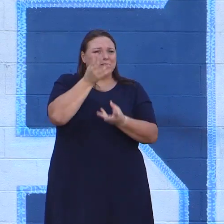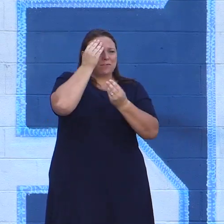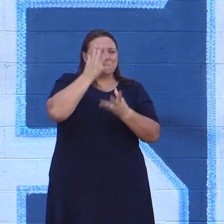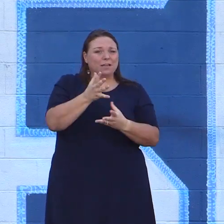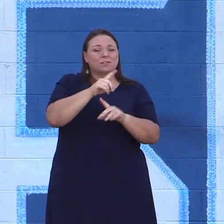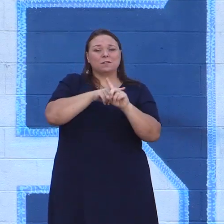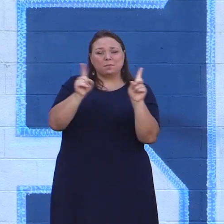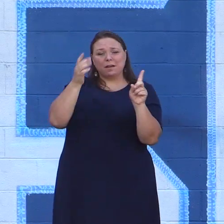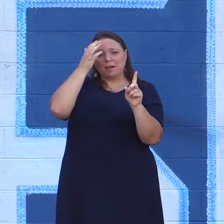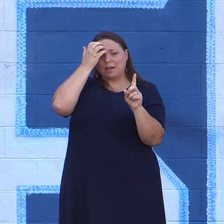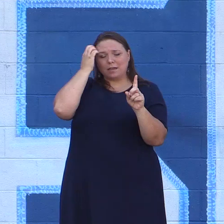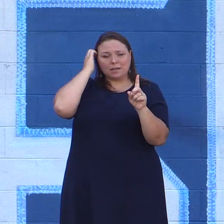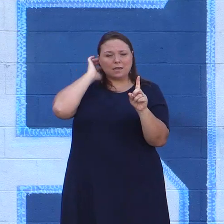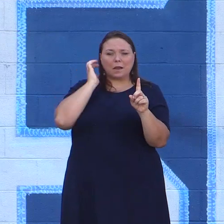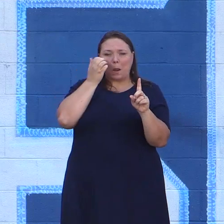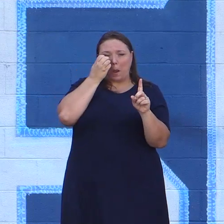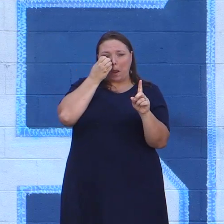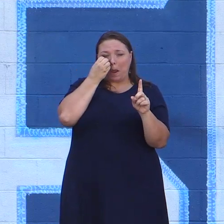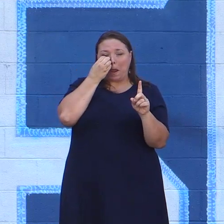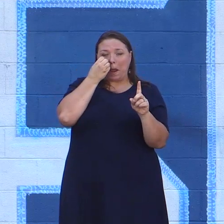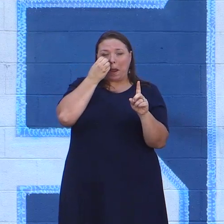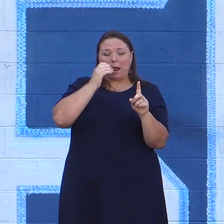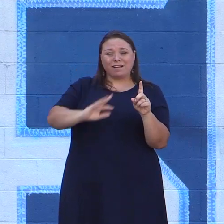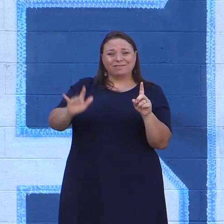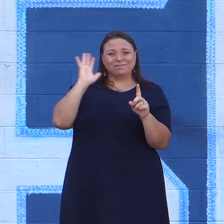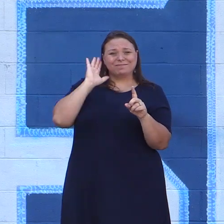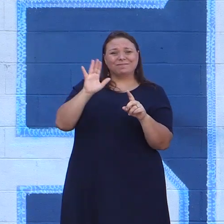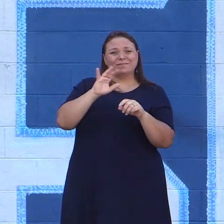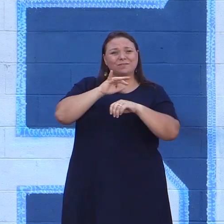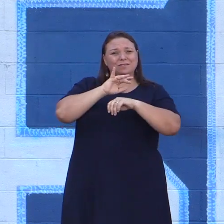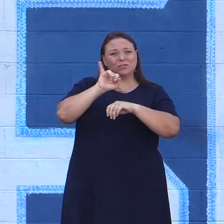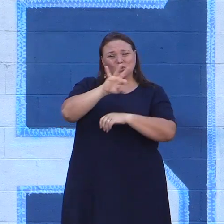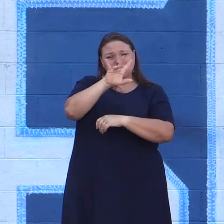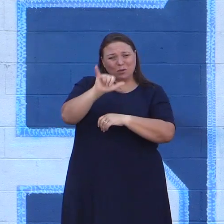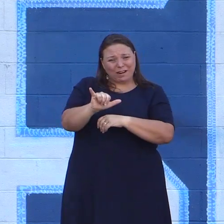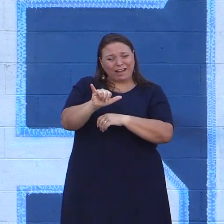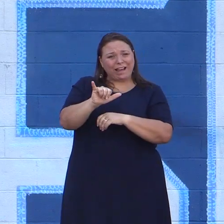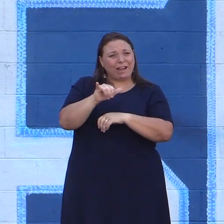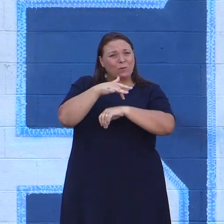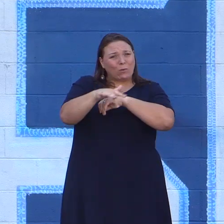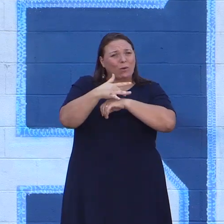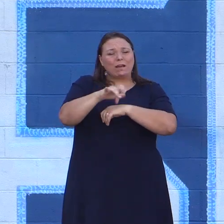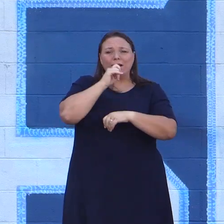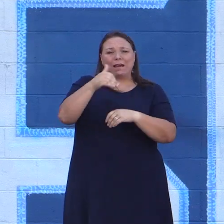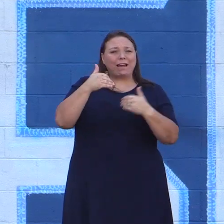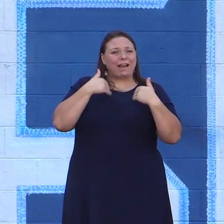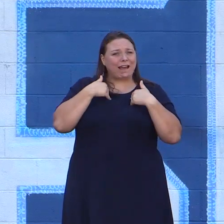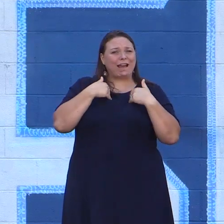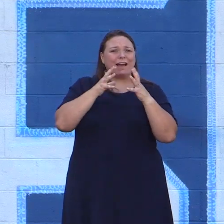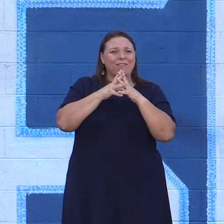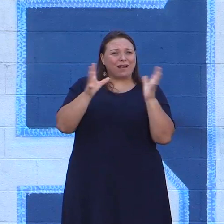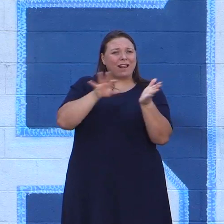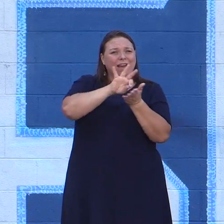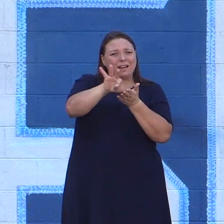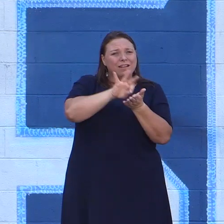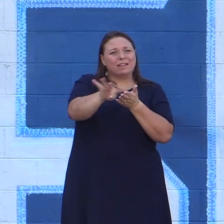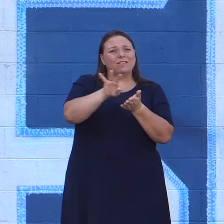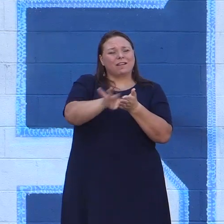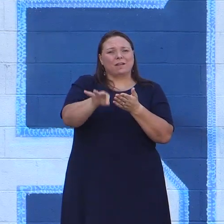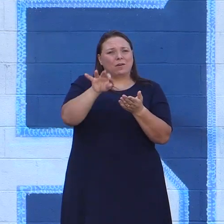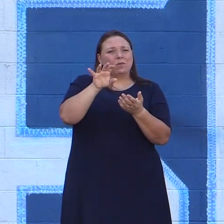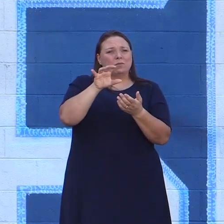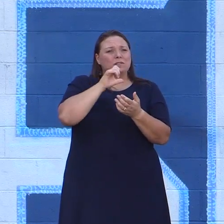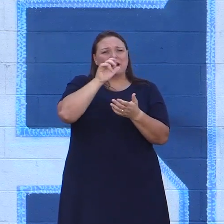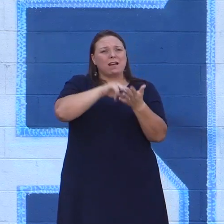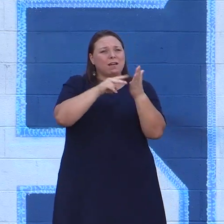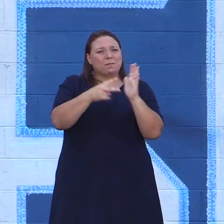The fact that back in early July you didn't have a super high case count at that moment doesn't mean that it was not